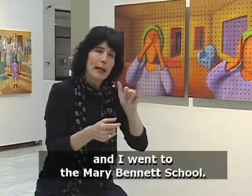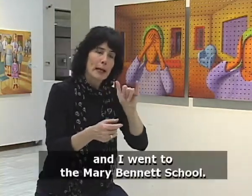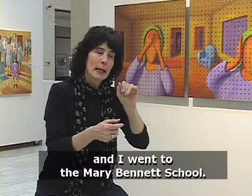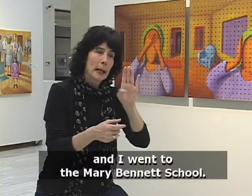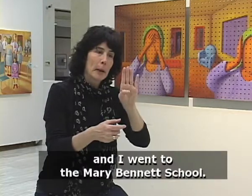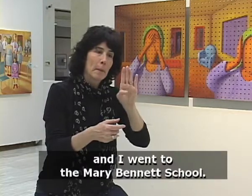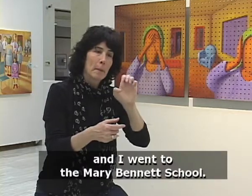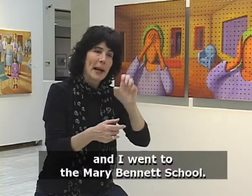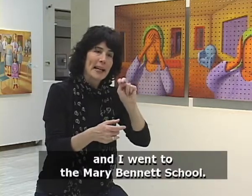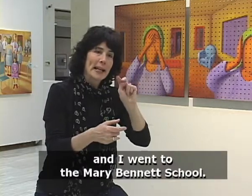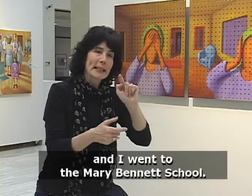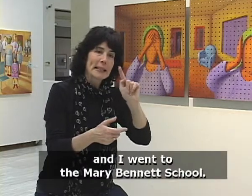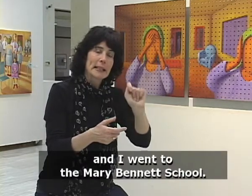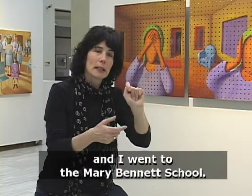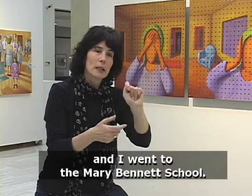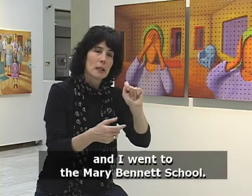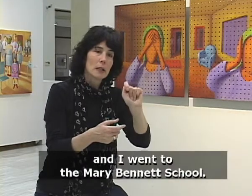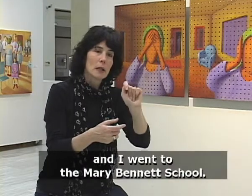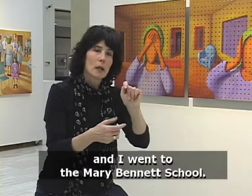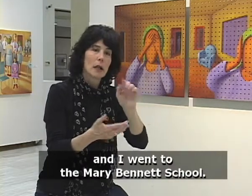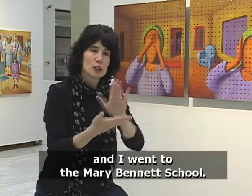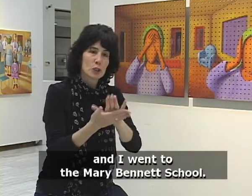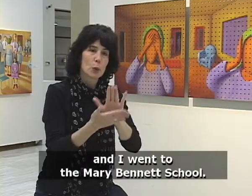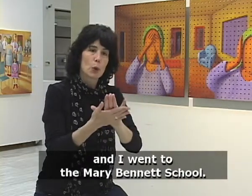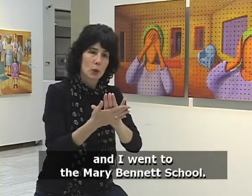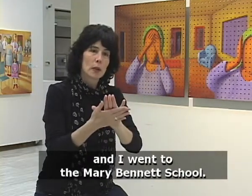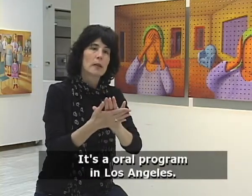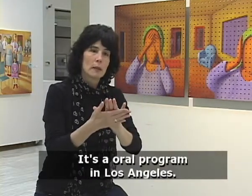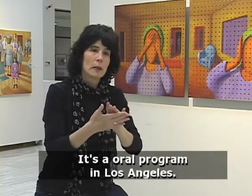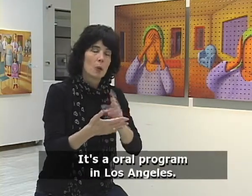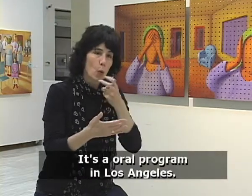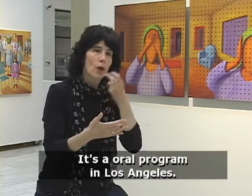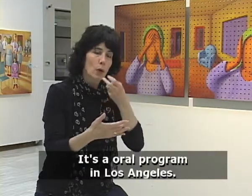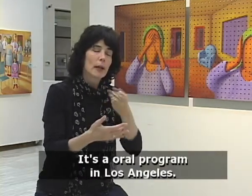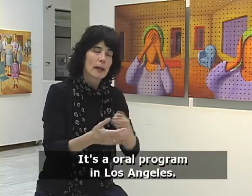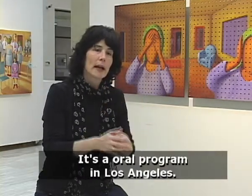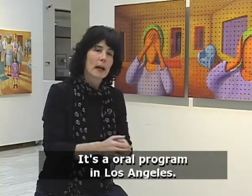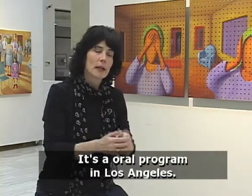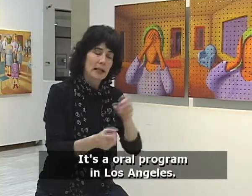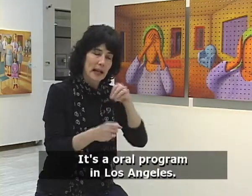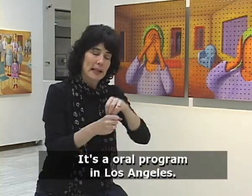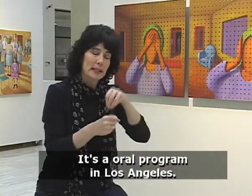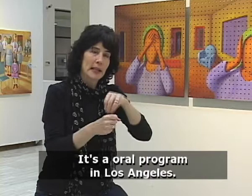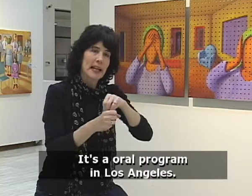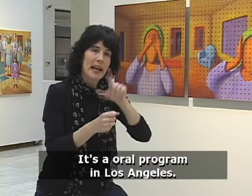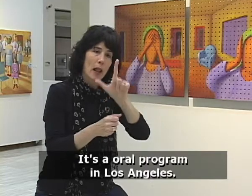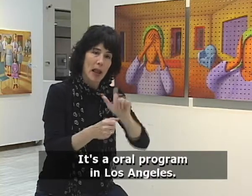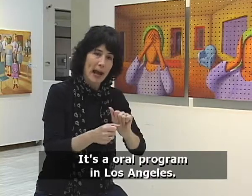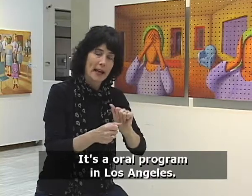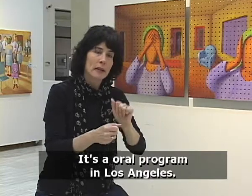and I went to the Mary Bennett School. It's an oral program in Los Angeles.